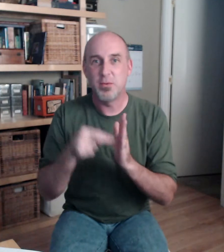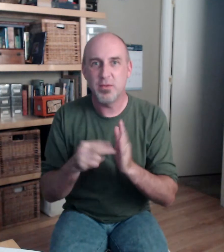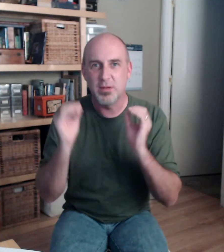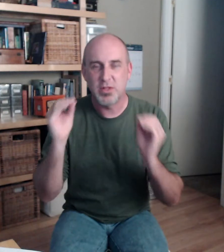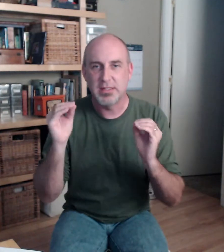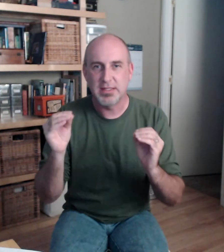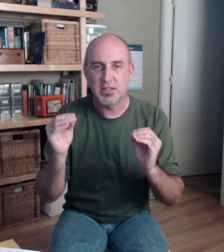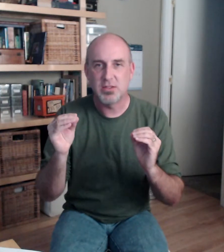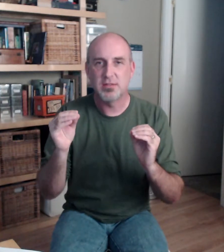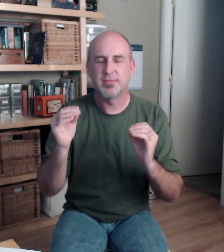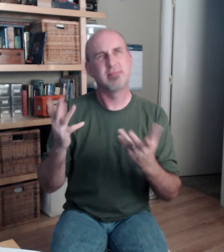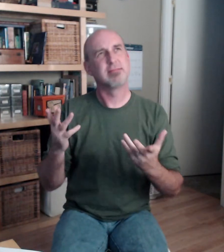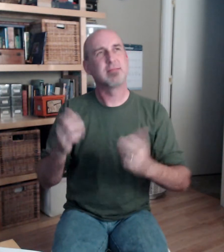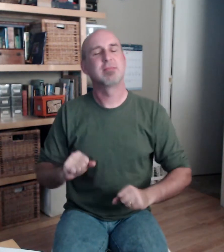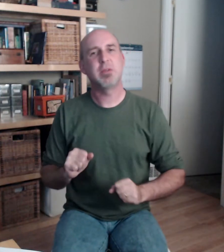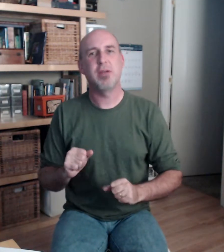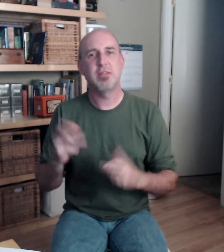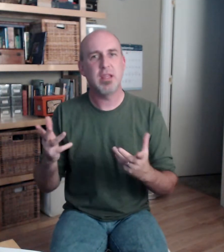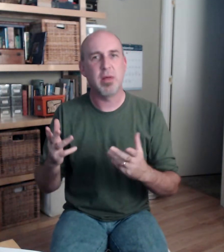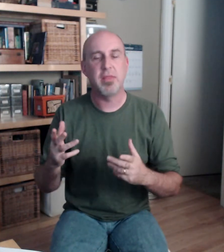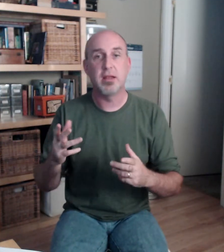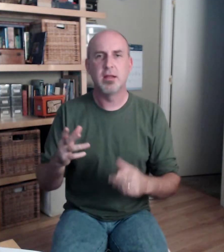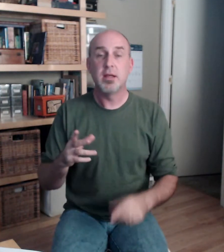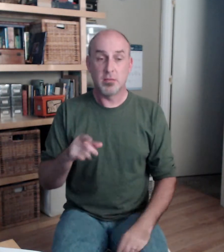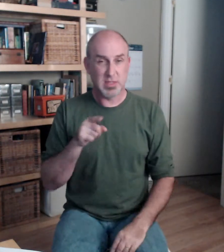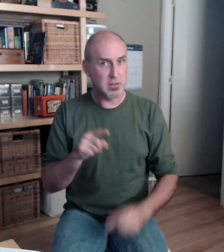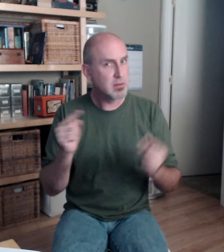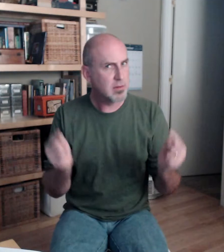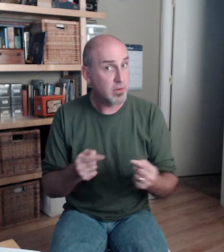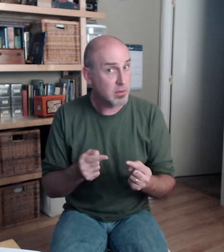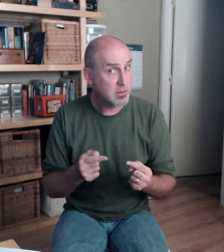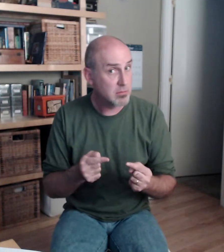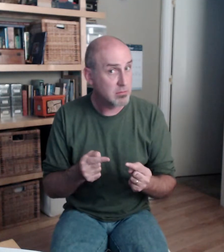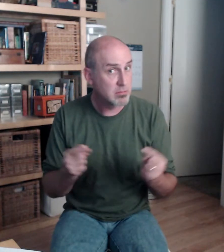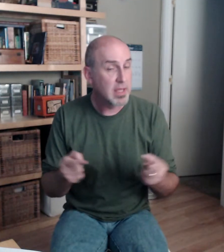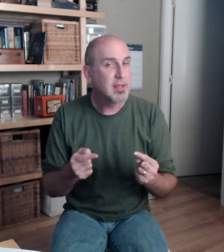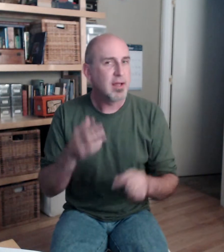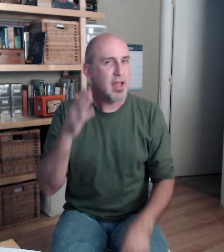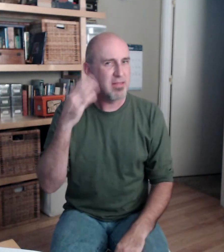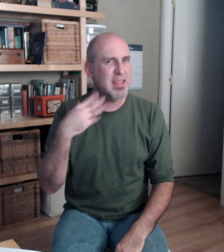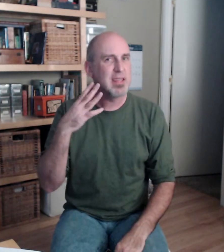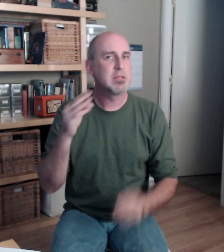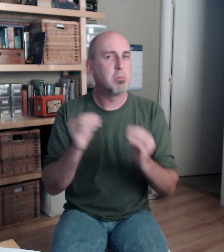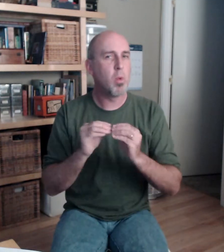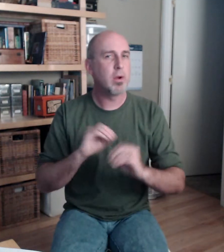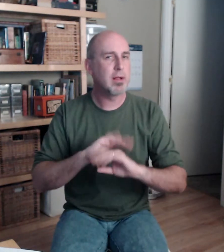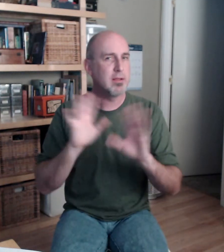that I'm trying to teach. So I have to think about that. Say, do you have hurt? I think that it's more